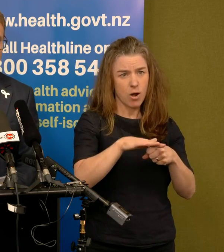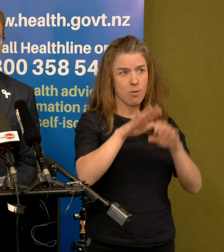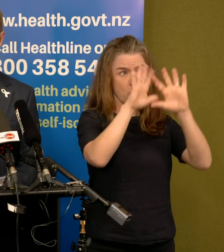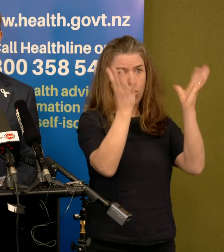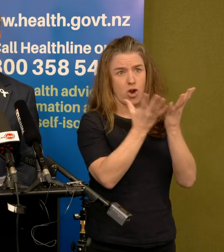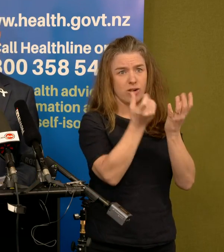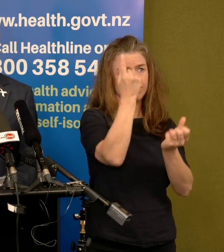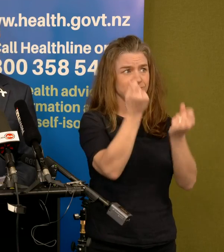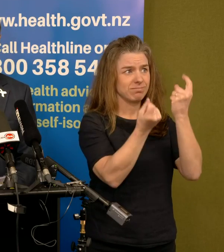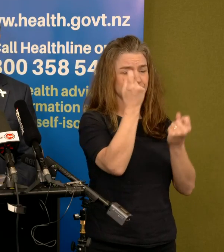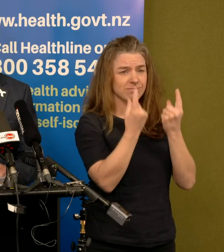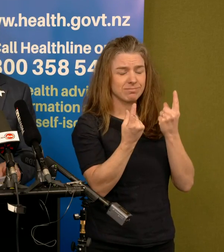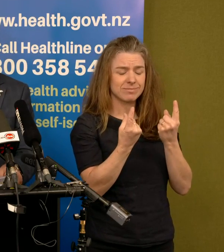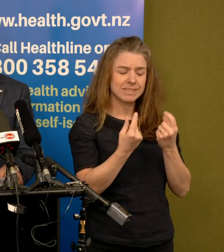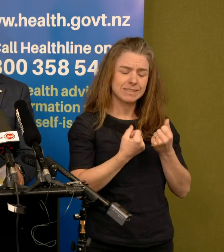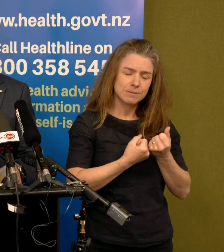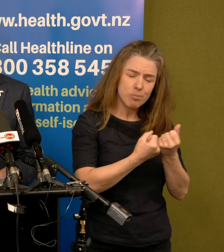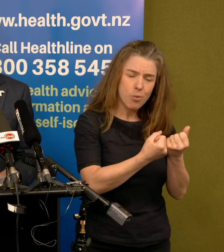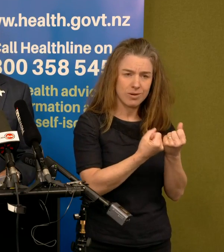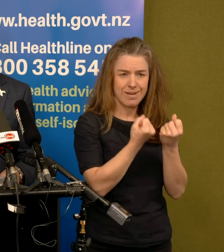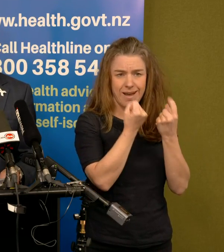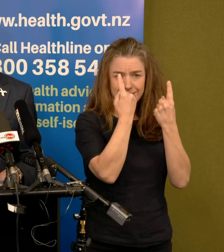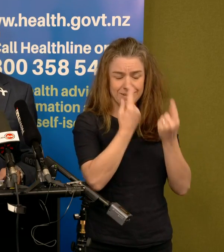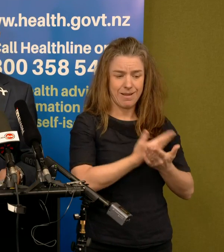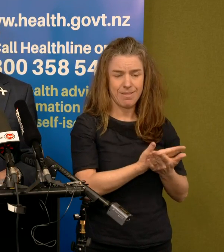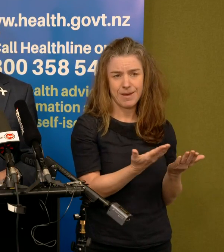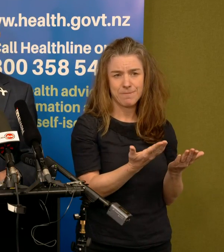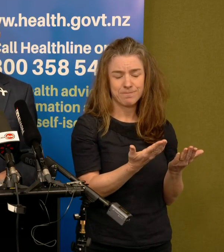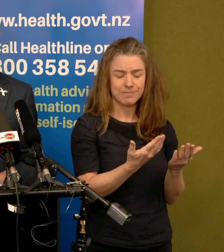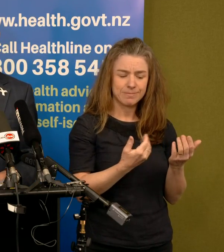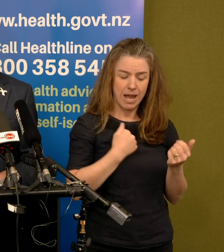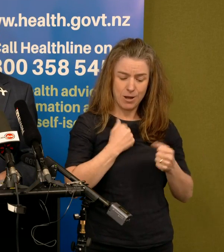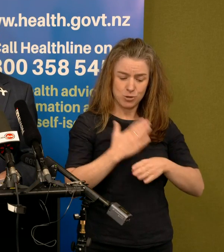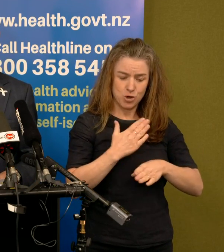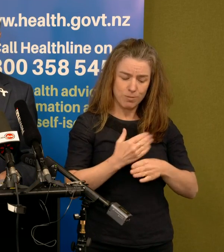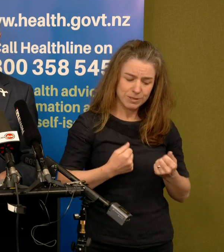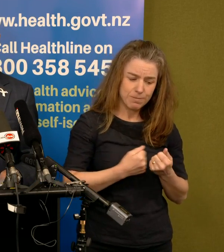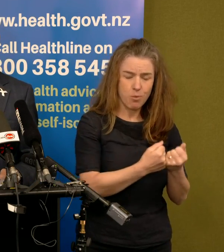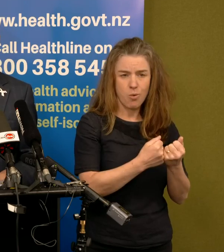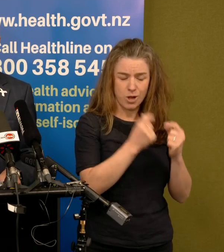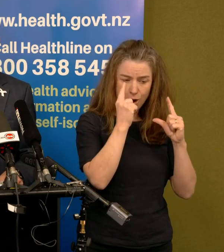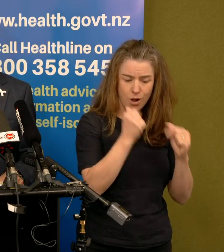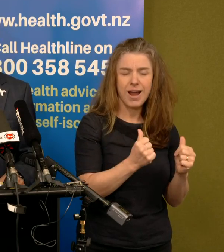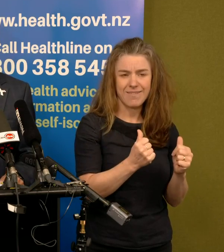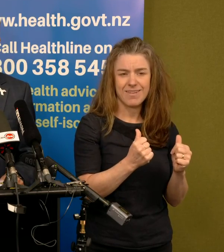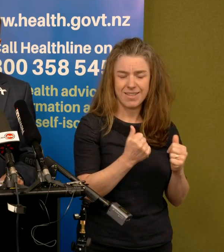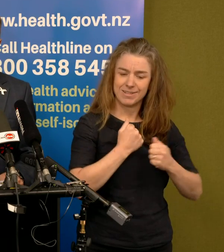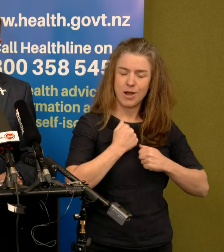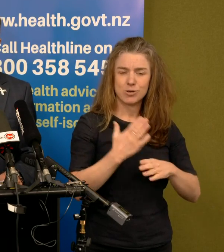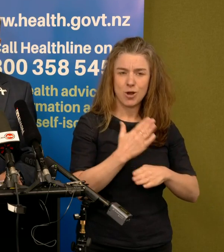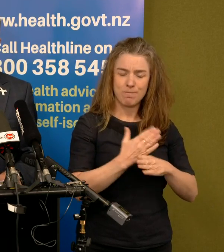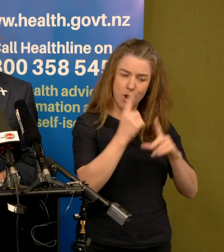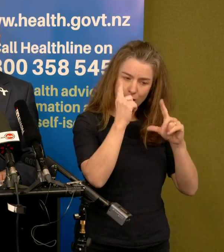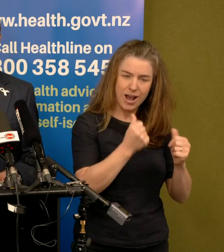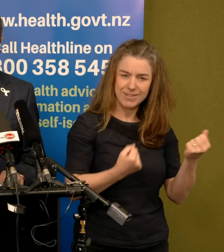need is support and understanding, and our task is to ensure they have all the support and great healthcare that they need.